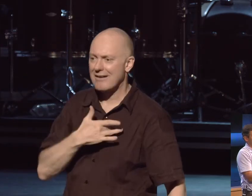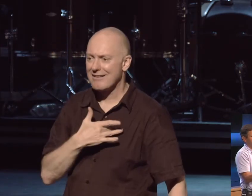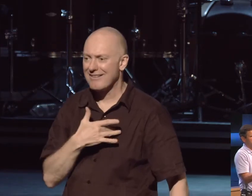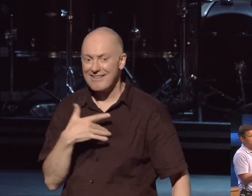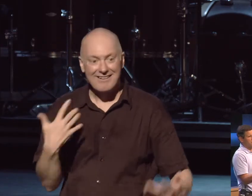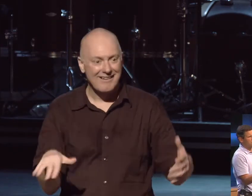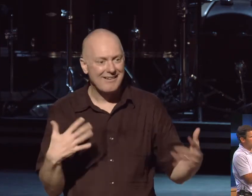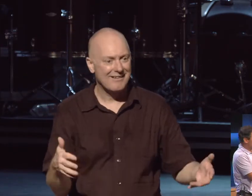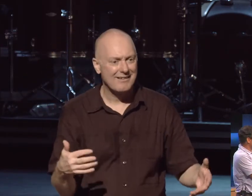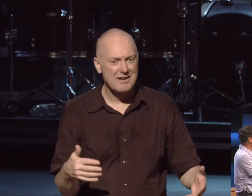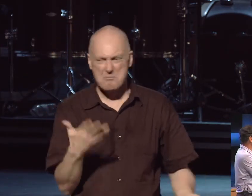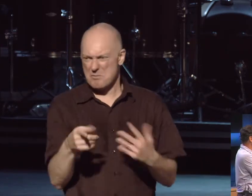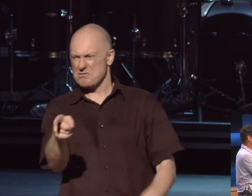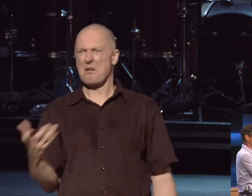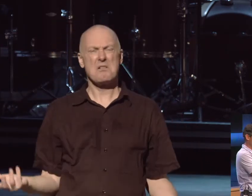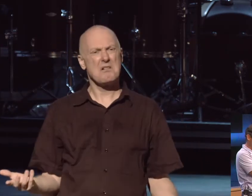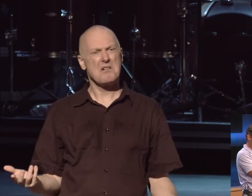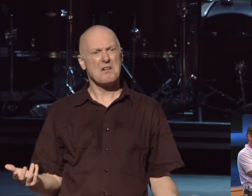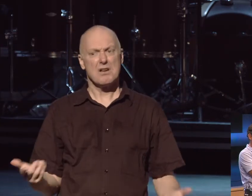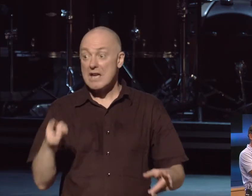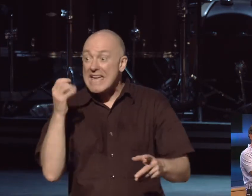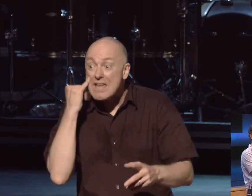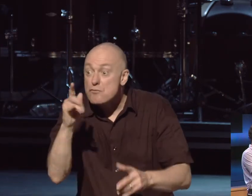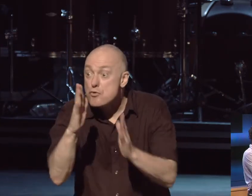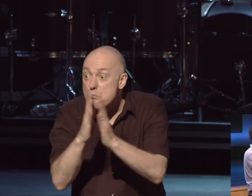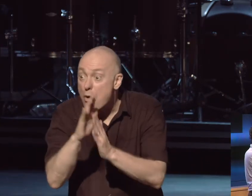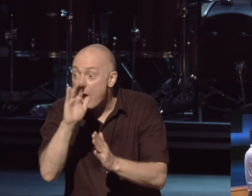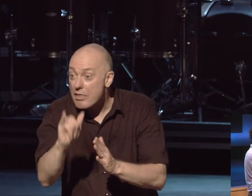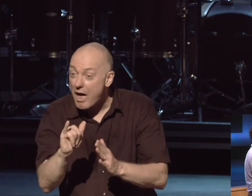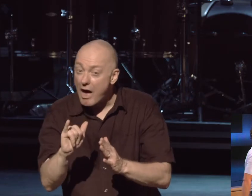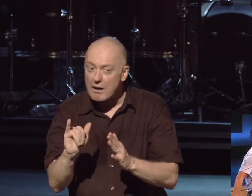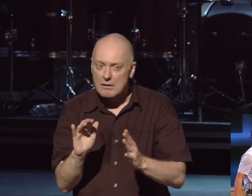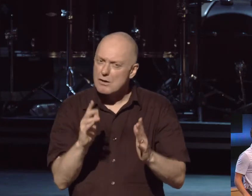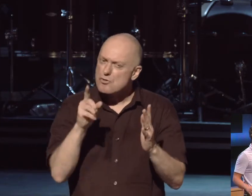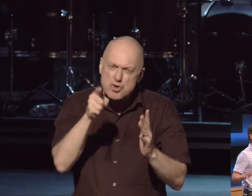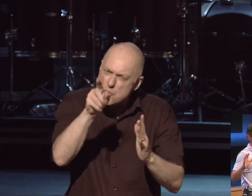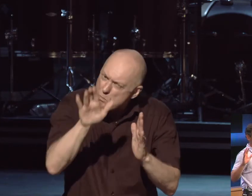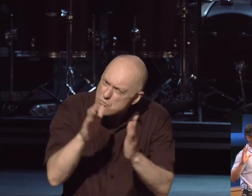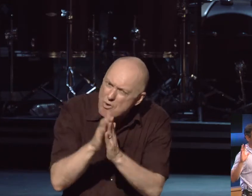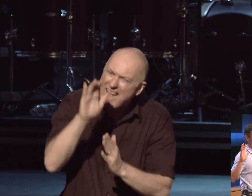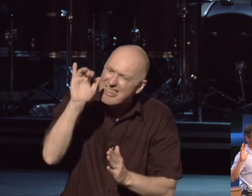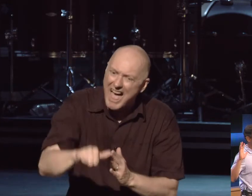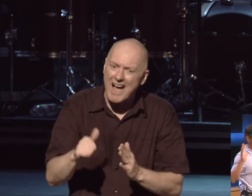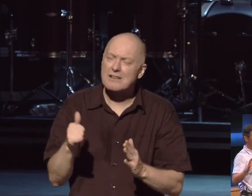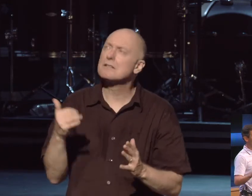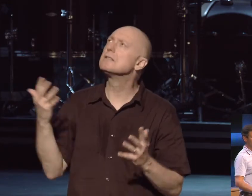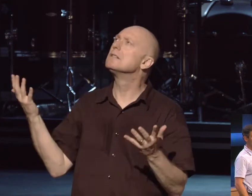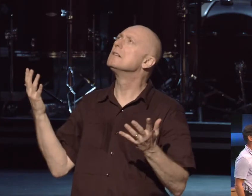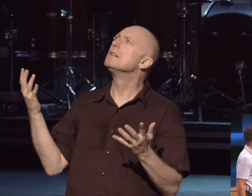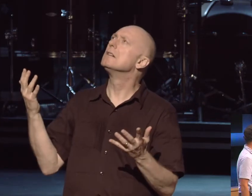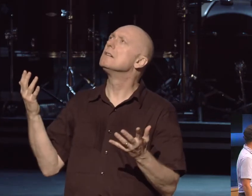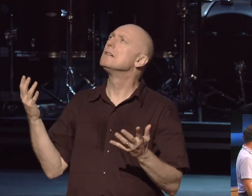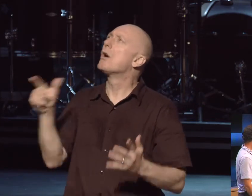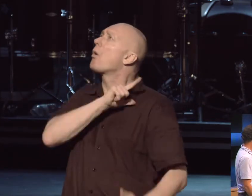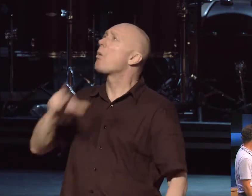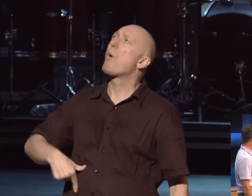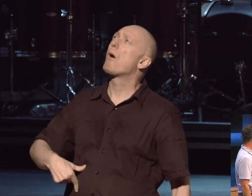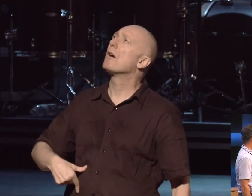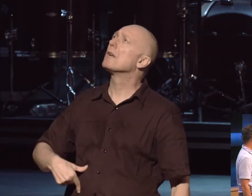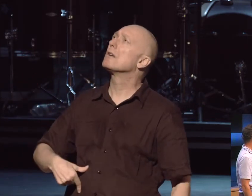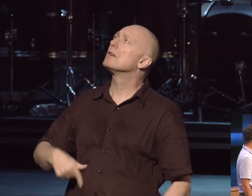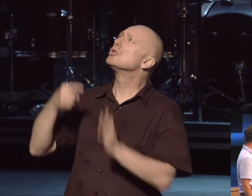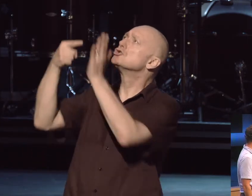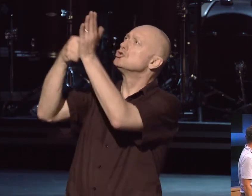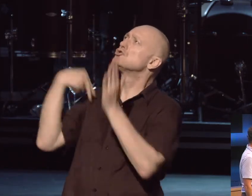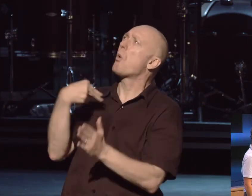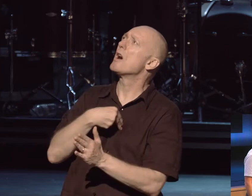really sure of the sin. You pray this prayer with a genuine desire before God, and I just, Lord, I pray you'd show us Search me,